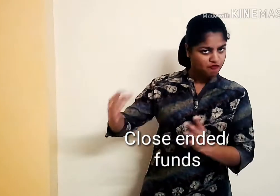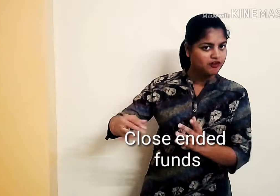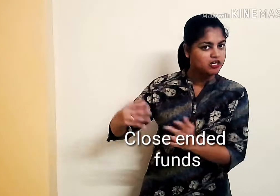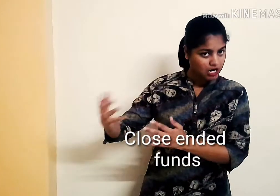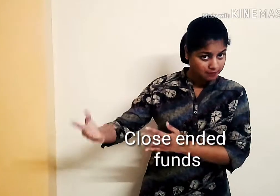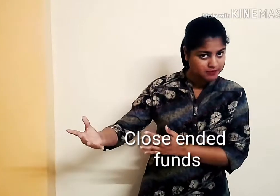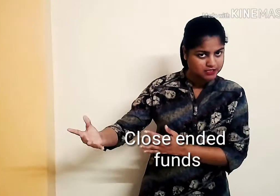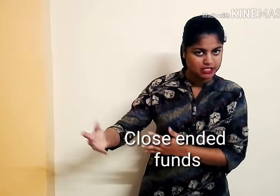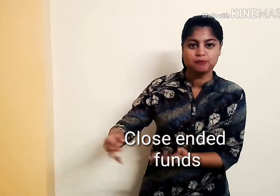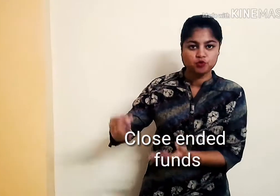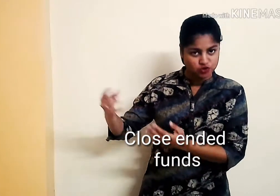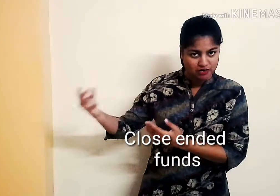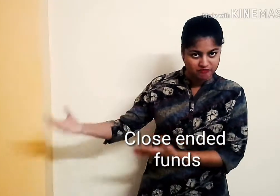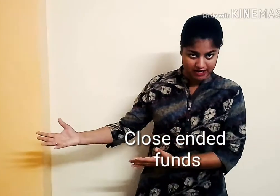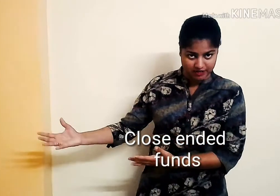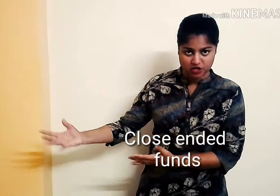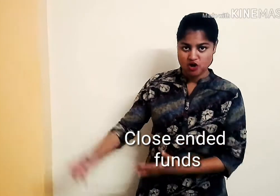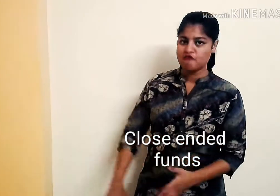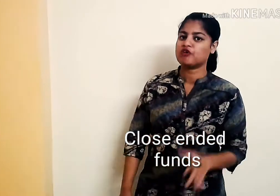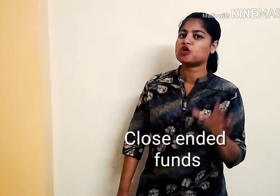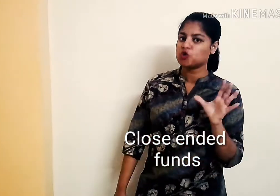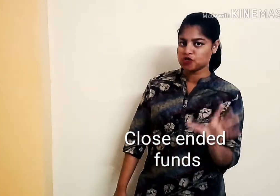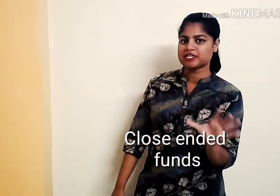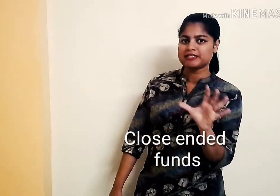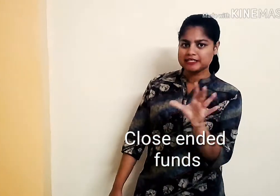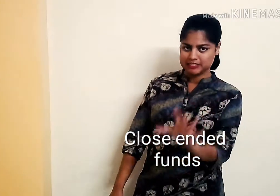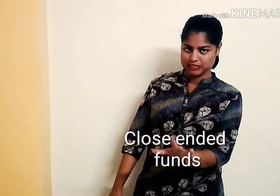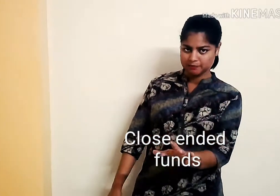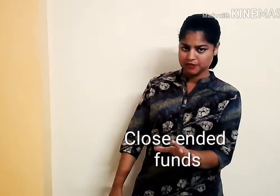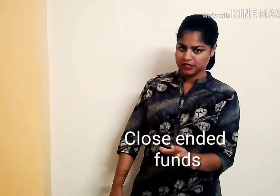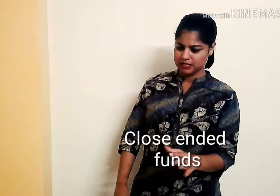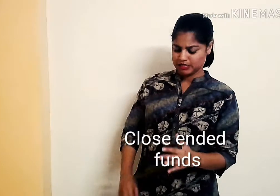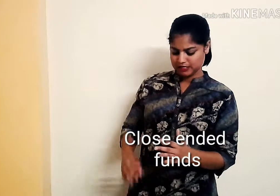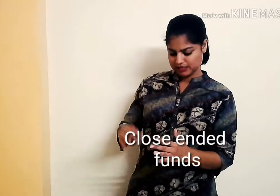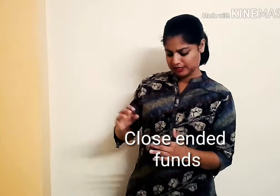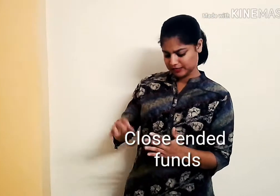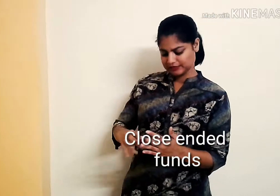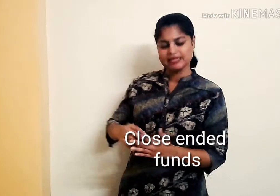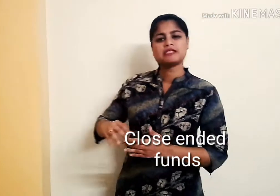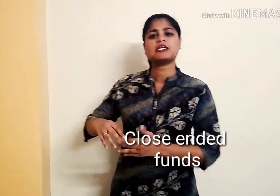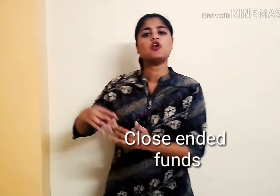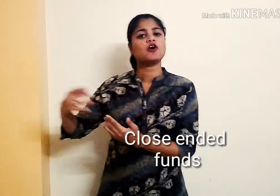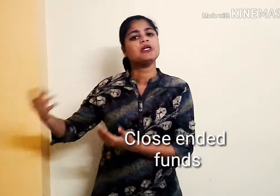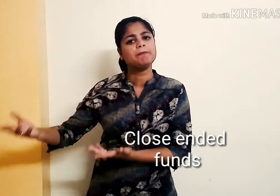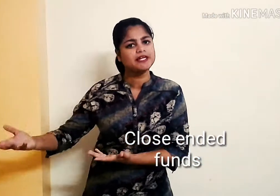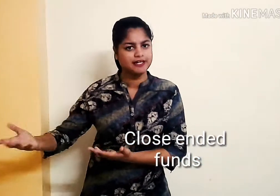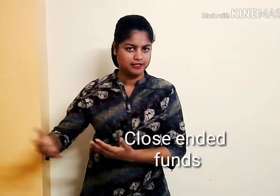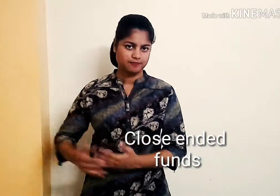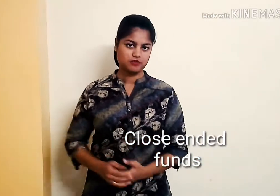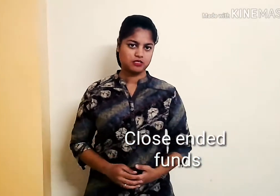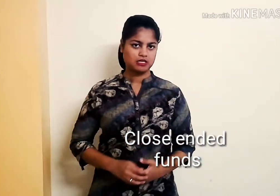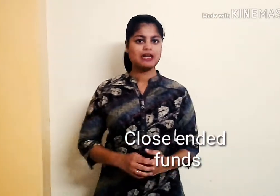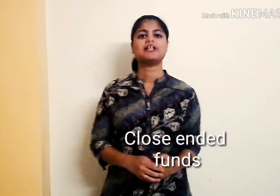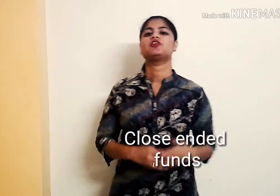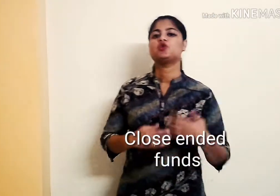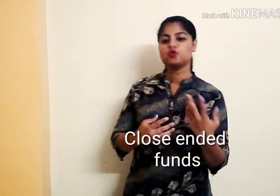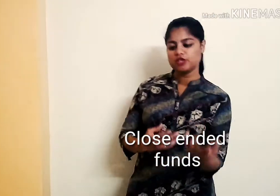offer comes in mutual fund for a closed-ended scheme, there is a lock-in period like 2